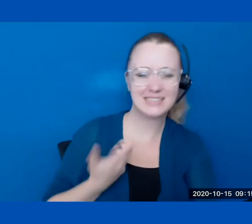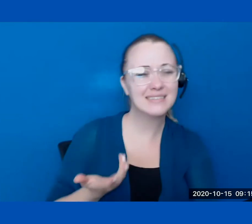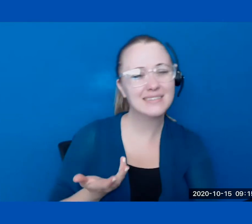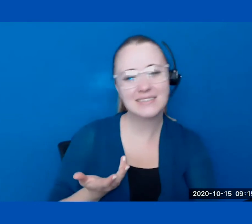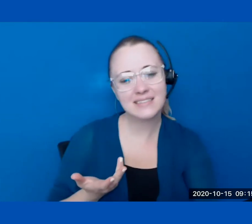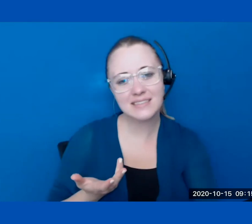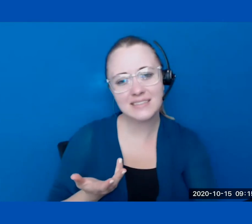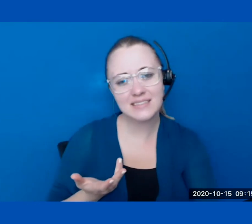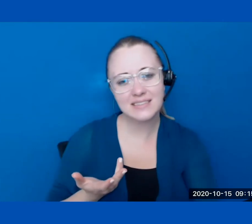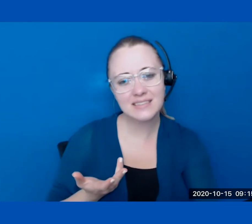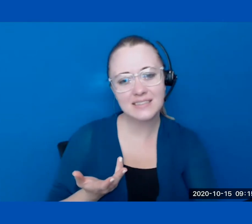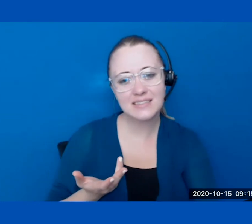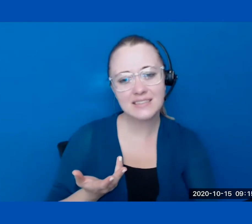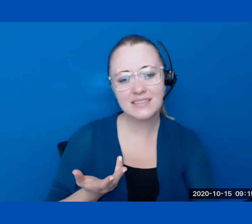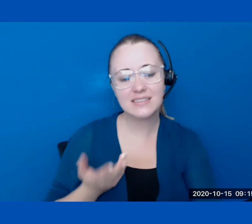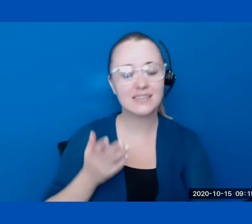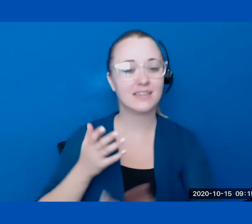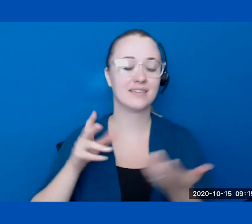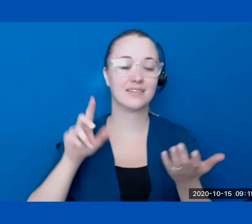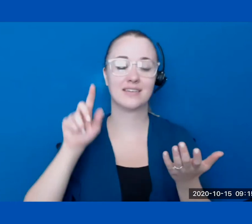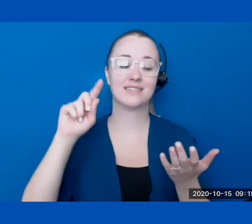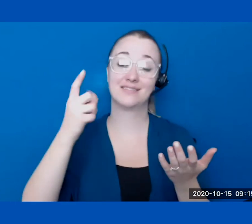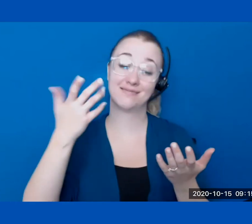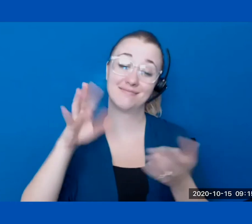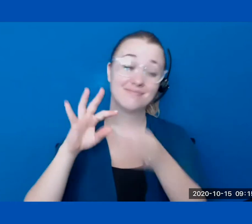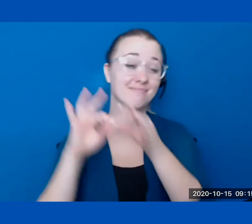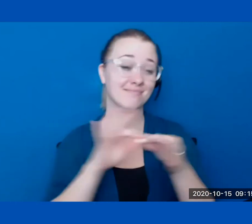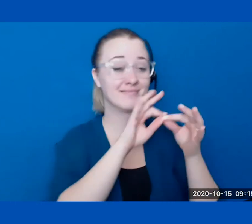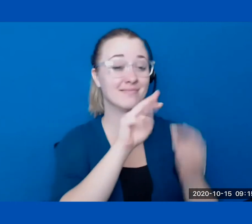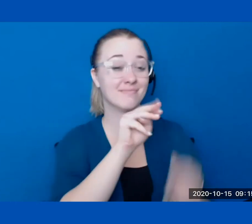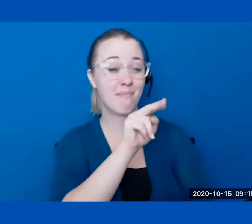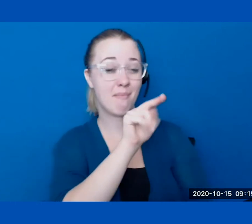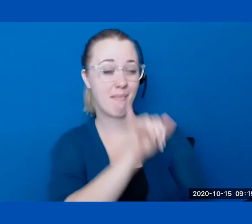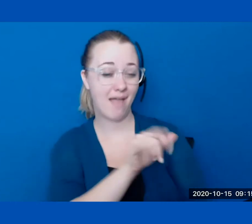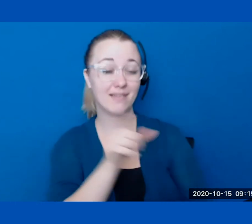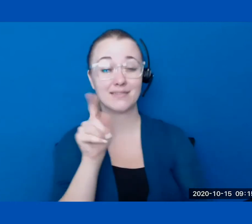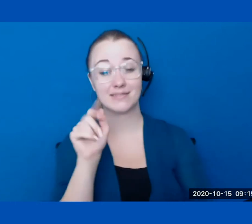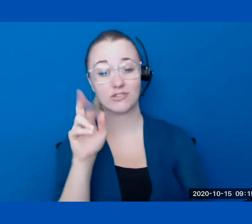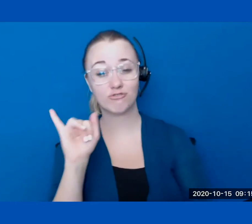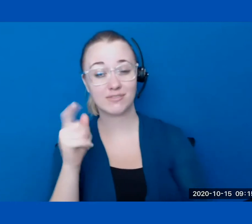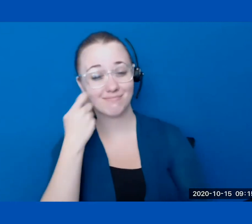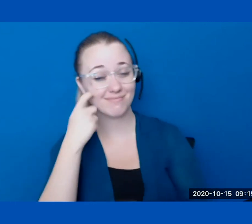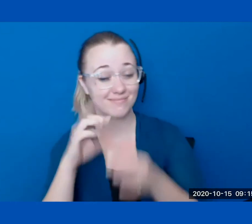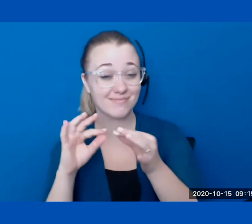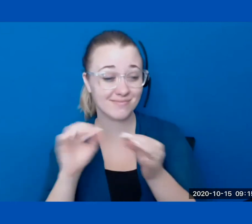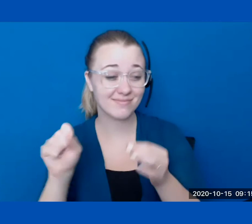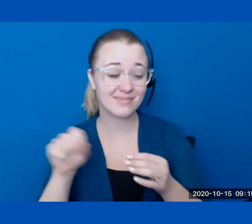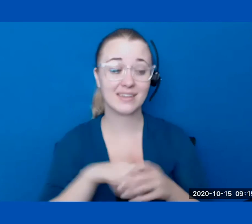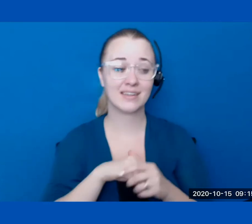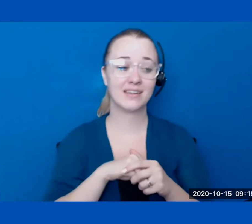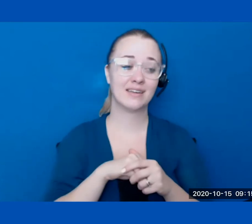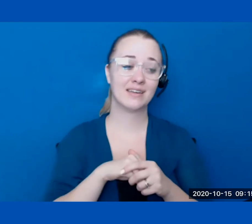Um, but it's just bringing it back to what Manny and Tariq were saying. It's making